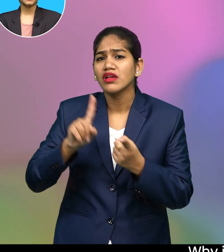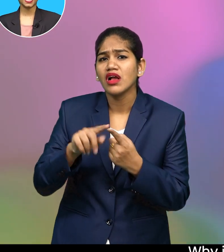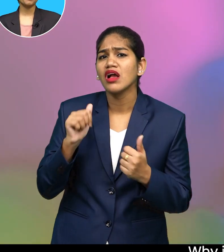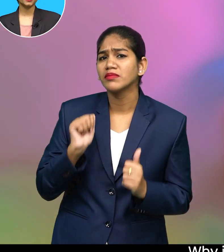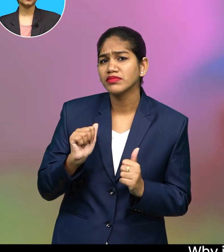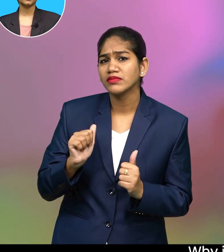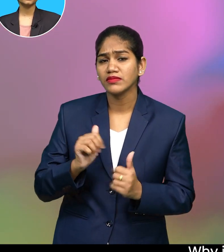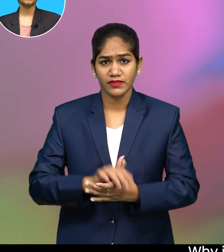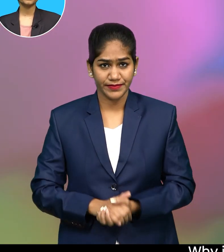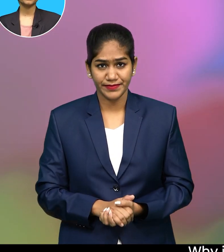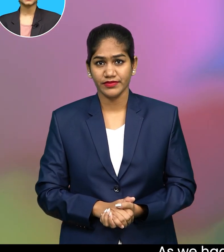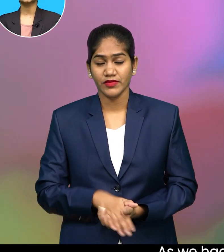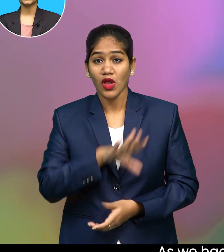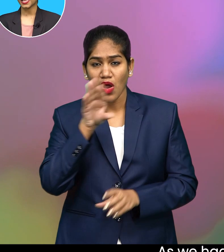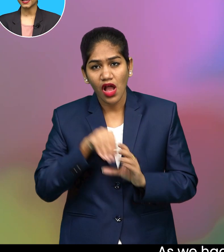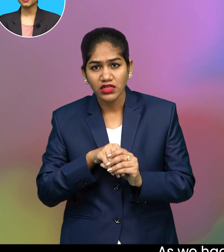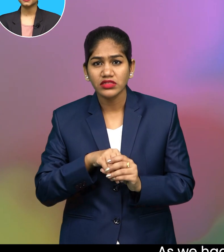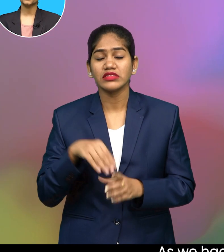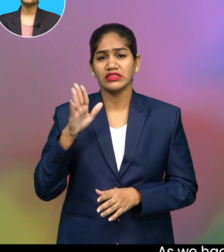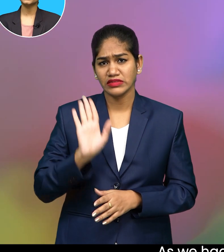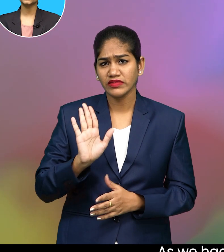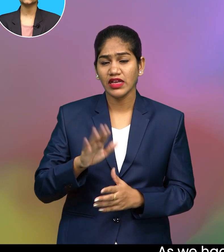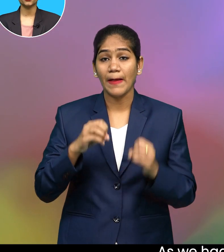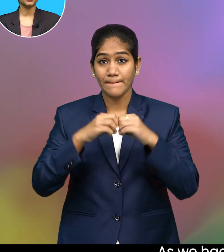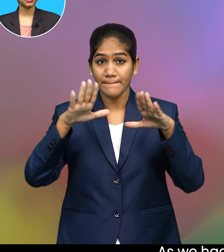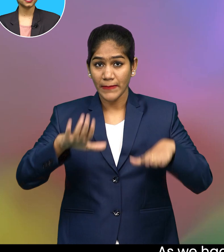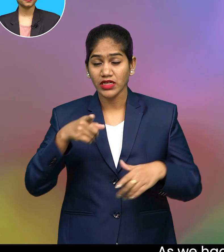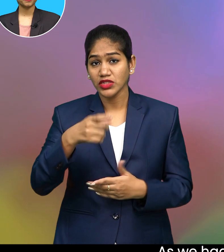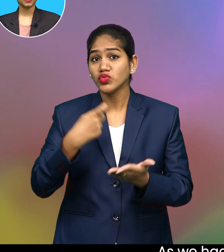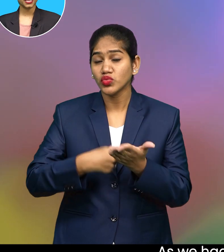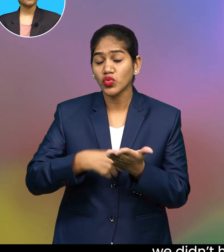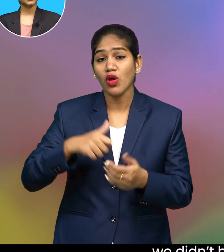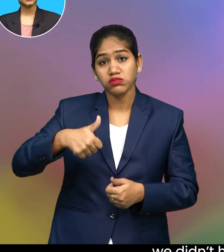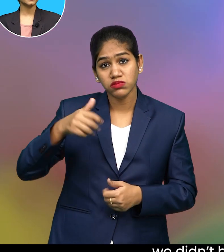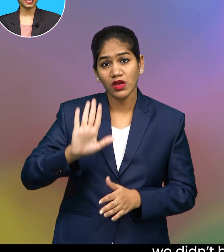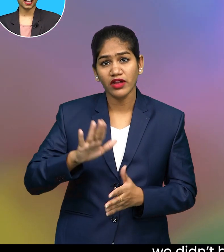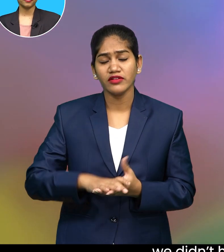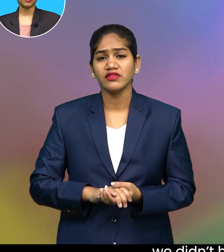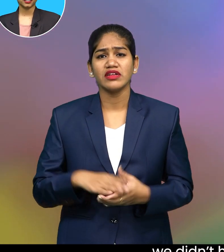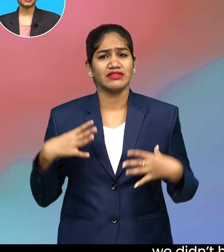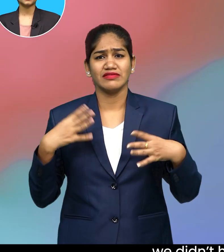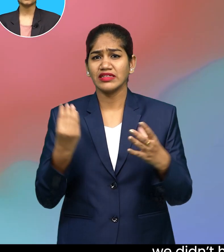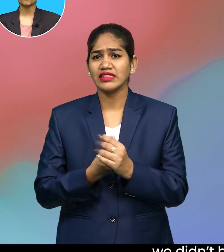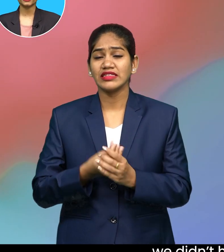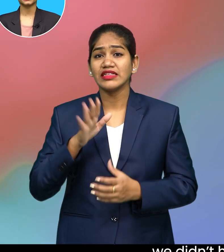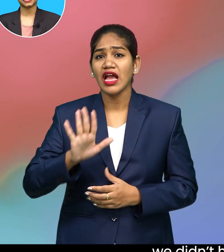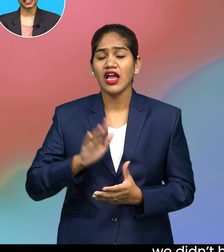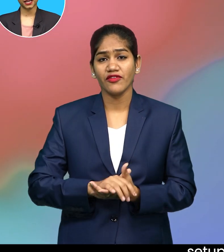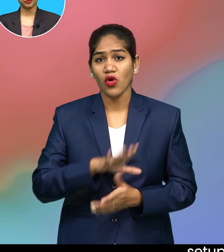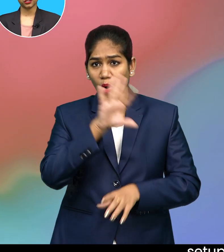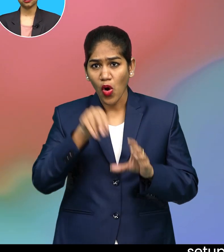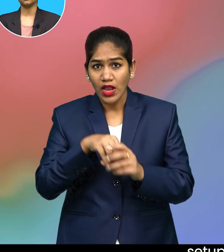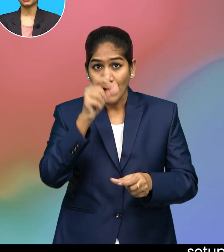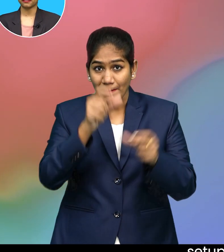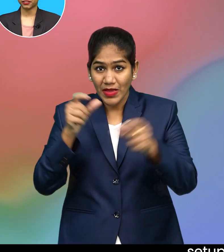Why it happened? As we had the British rulers, we didn't have a democratic